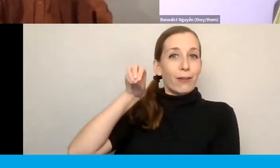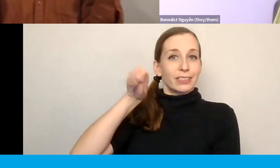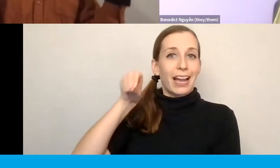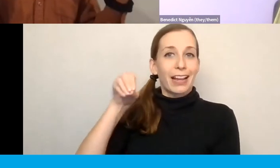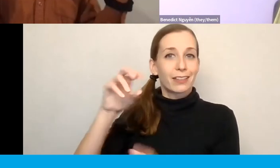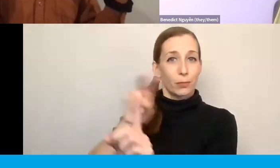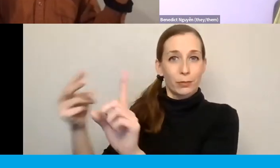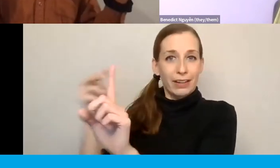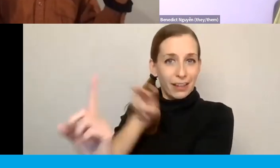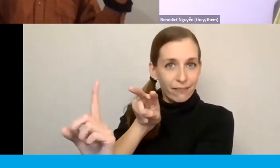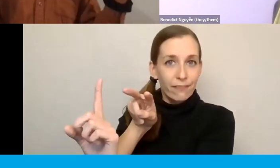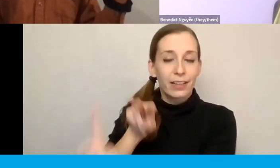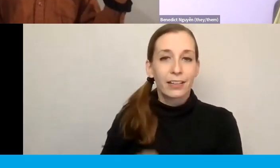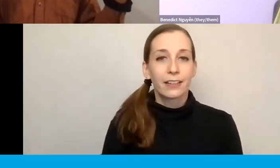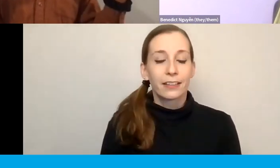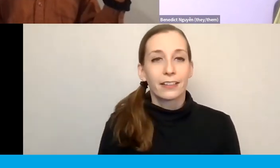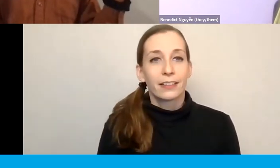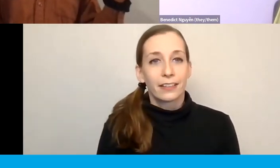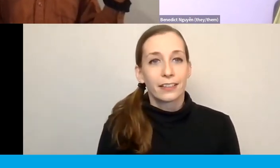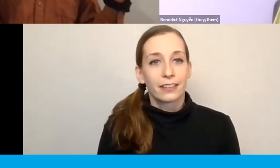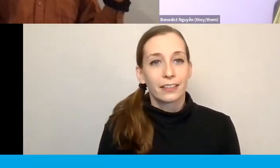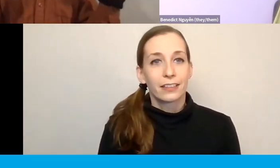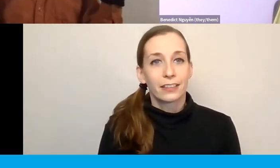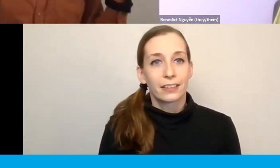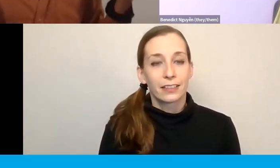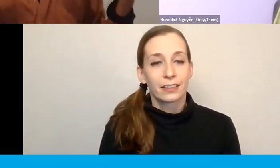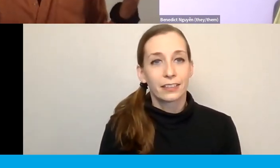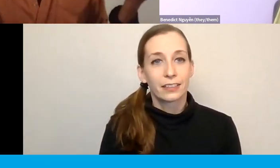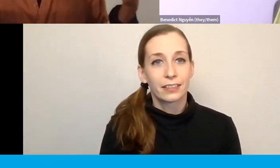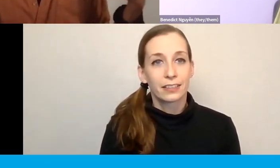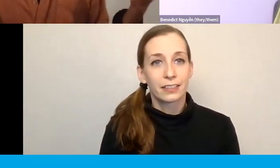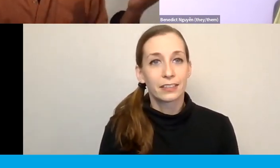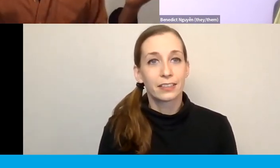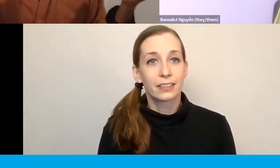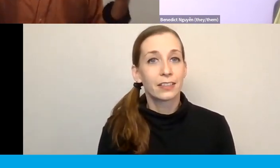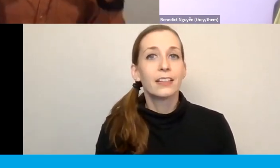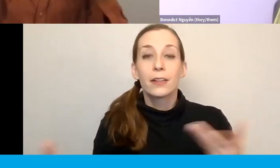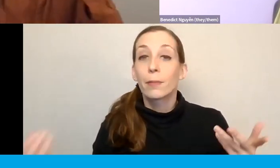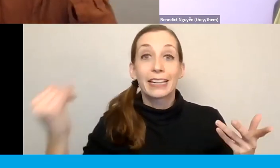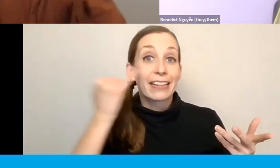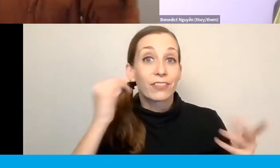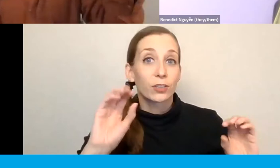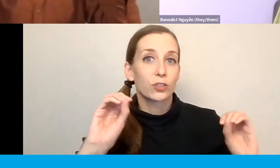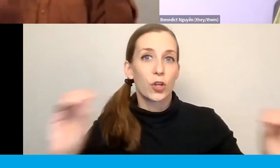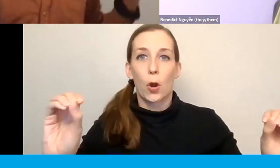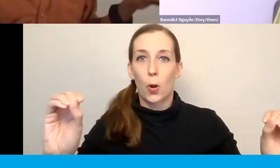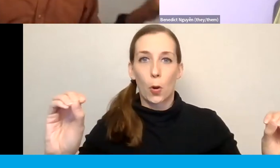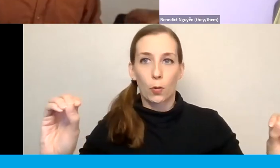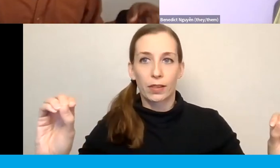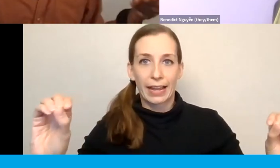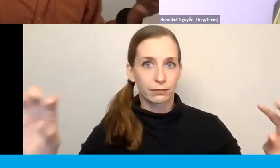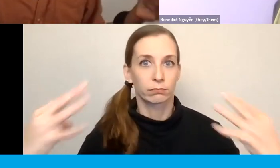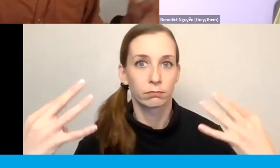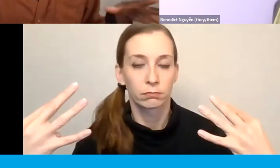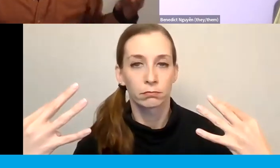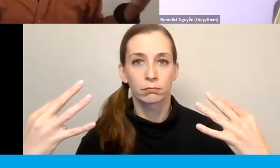more legible or something, I think, when there is an attention to what we're seeing,